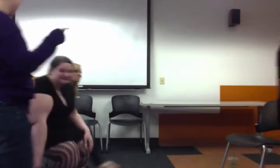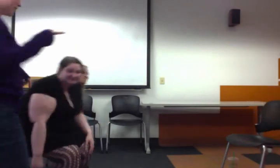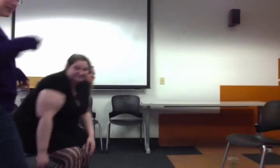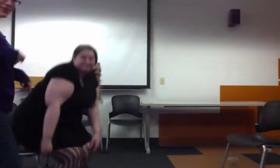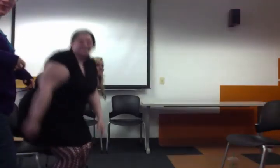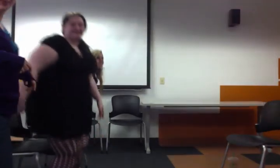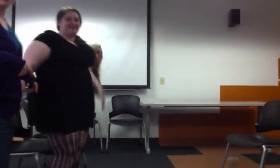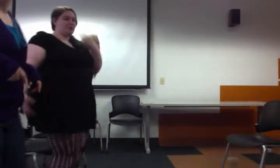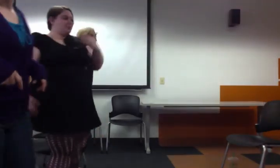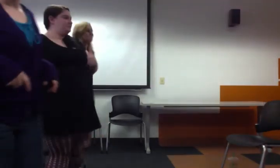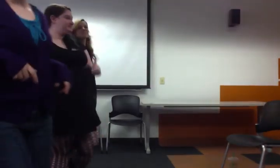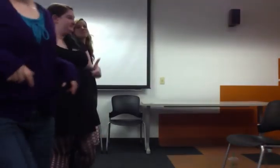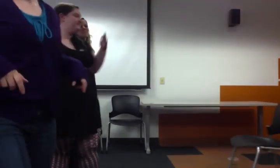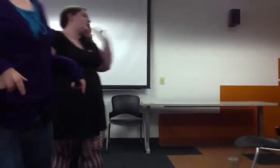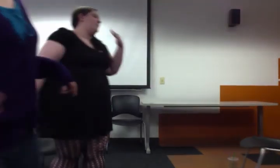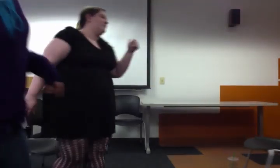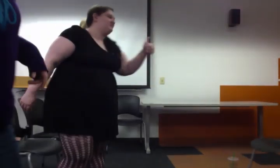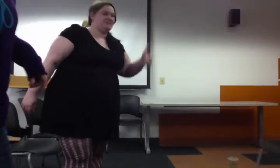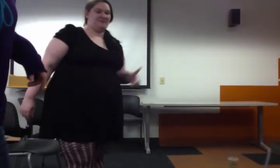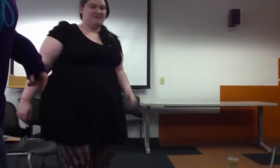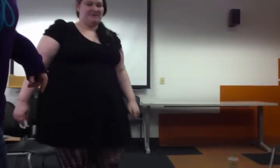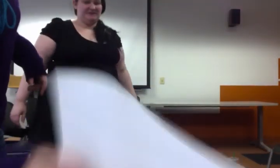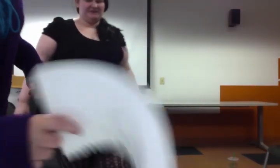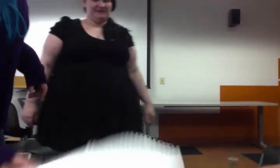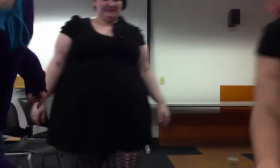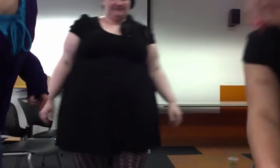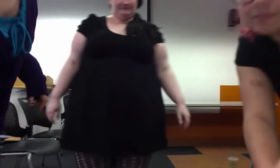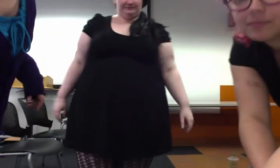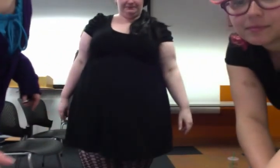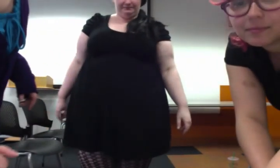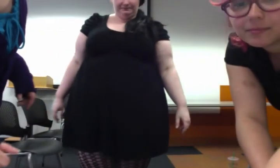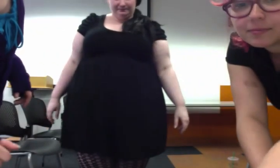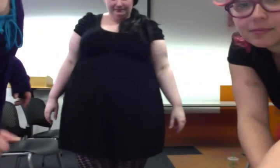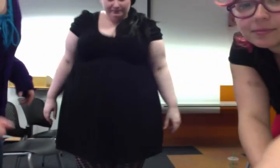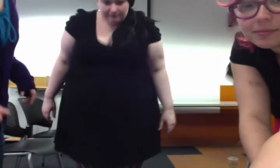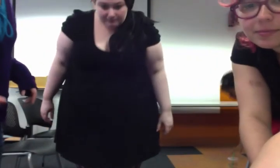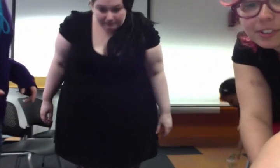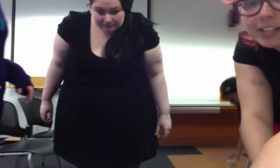There's like